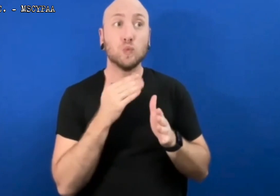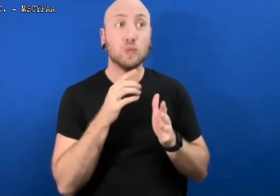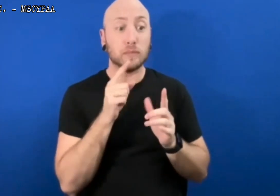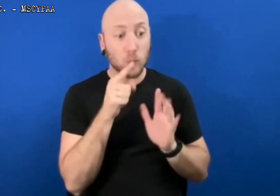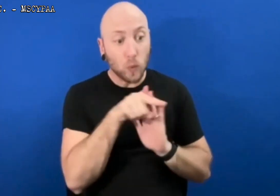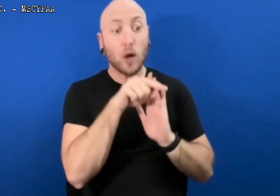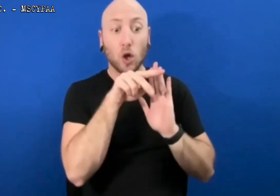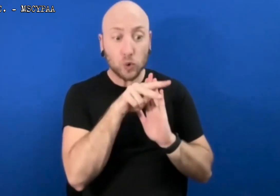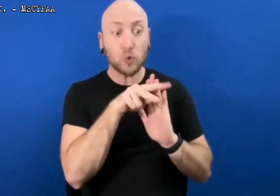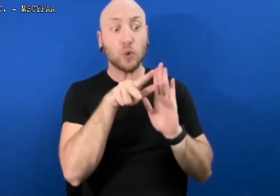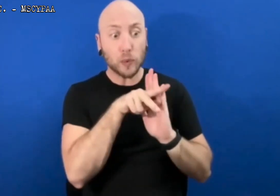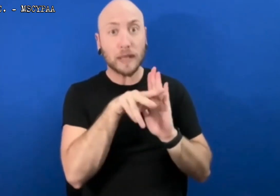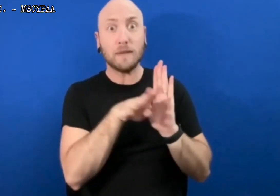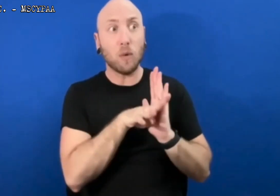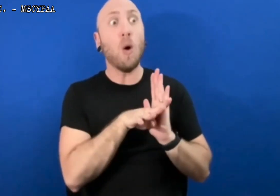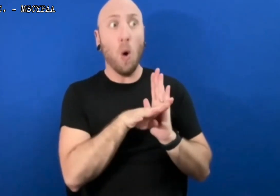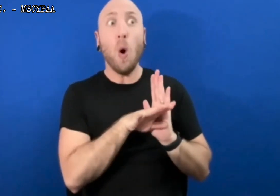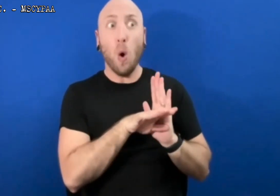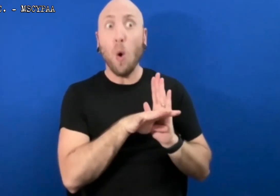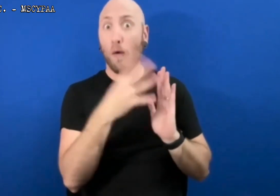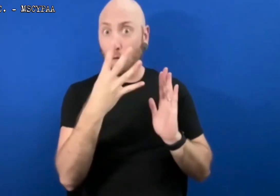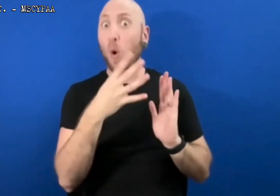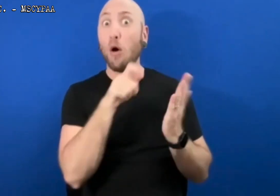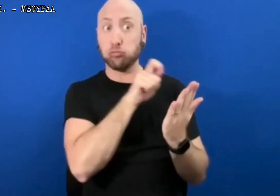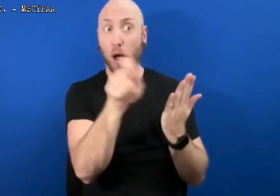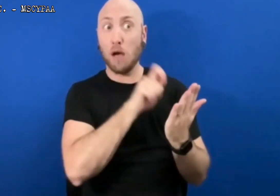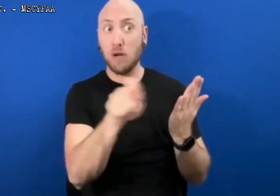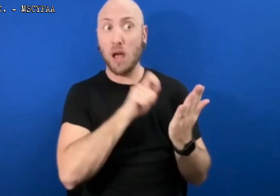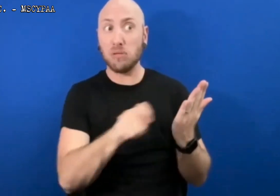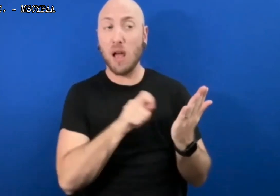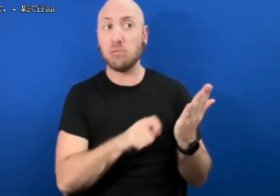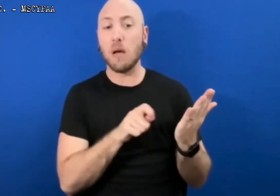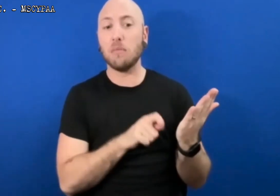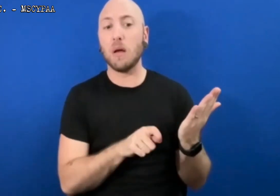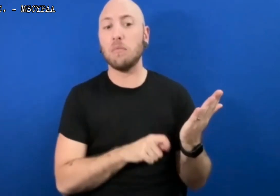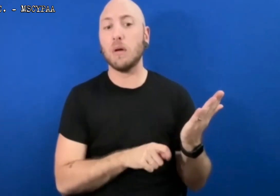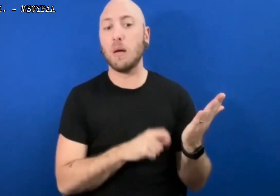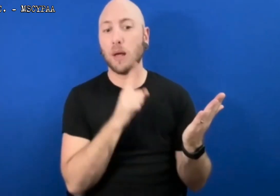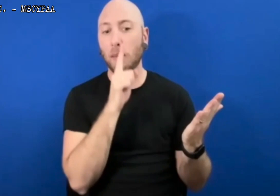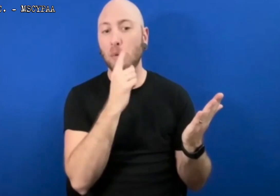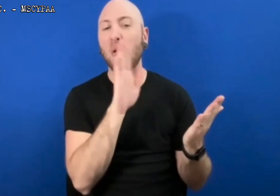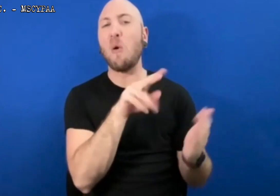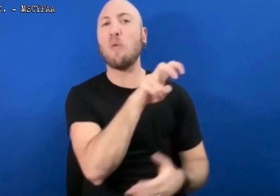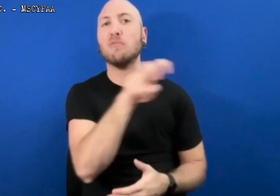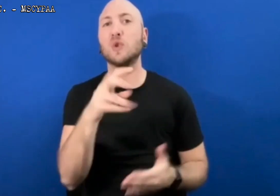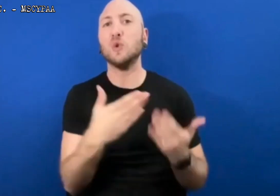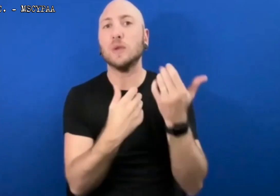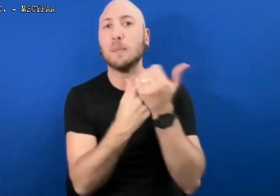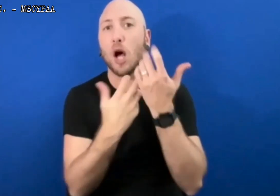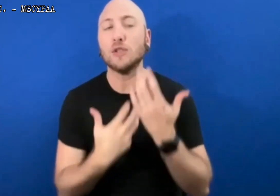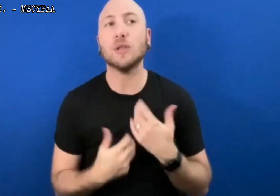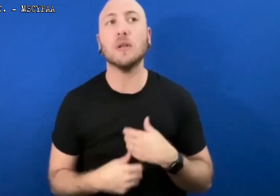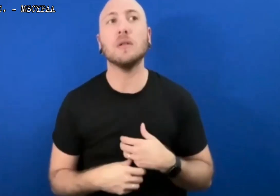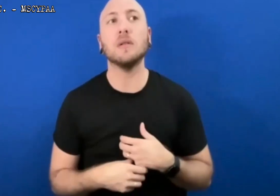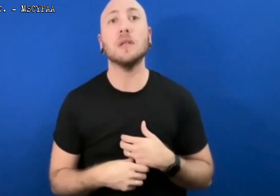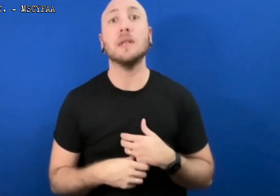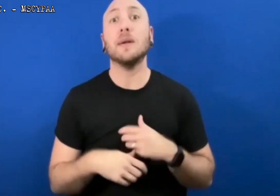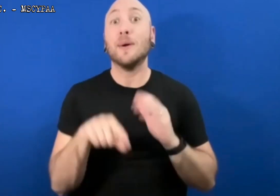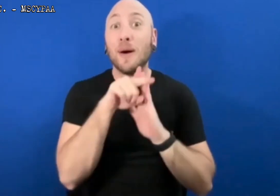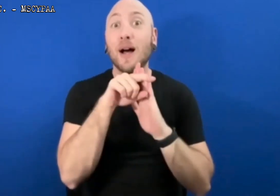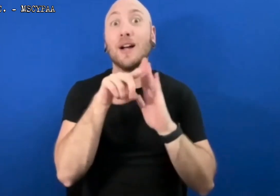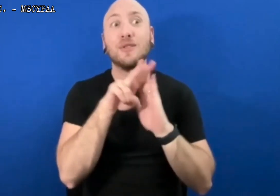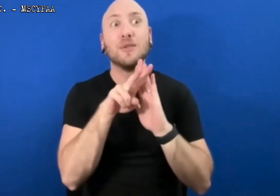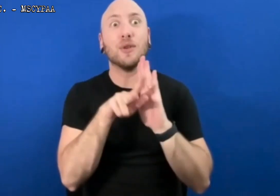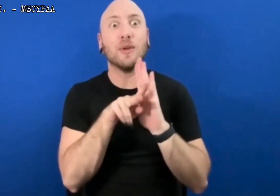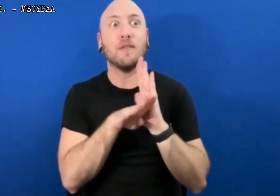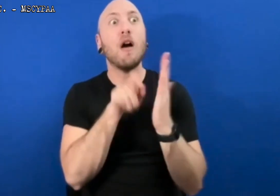5 times, and like I just was getting complacent. And I would talk about like wanting to relapse in meetings. Like I would say stuff like,